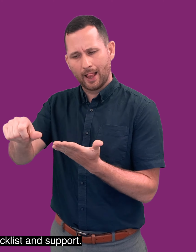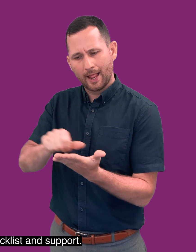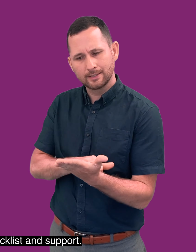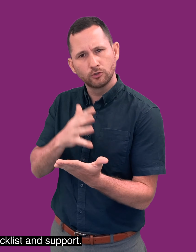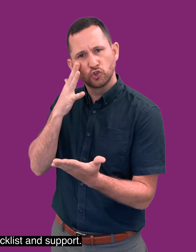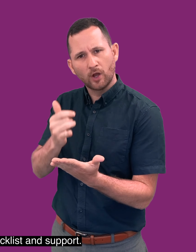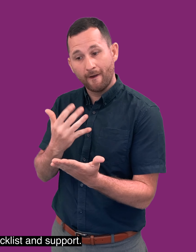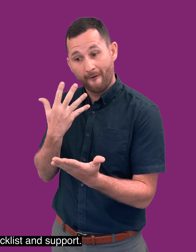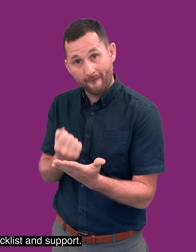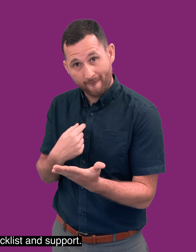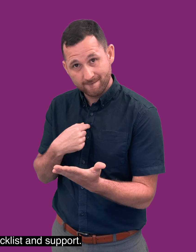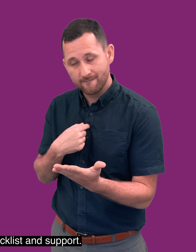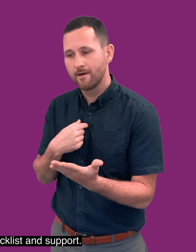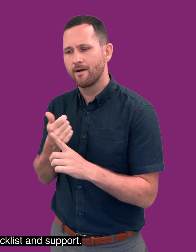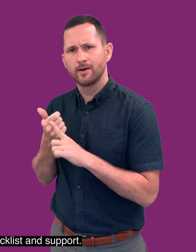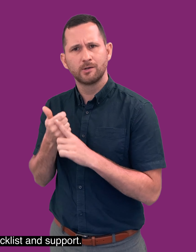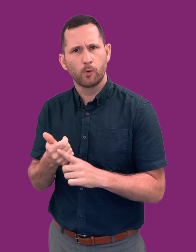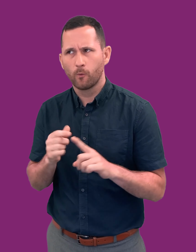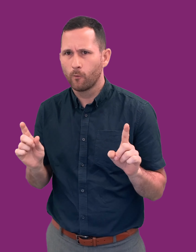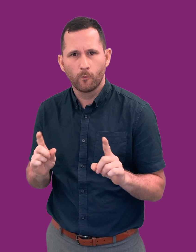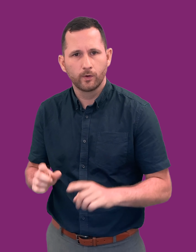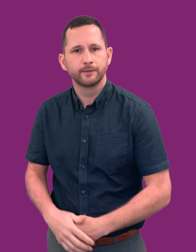Stay-at-home checklist and support.